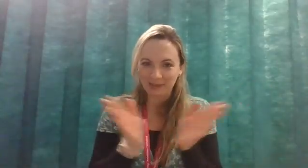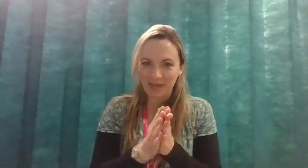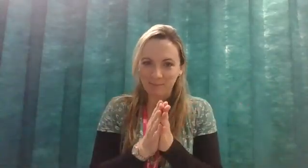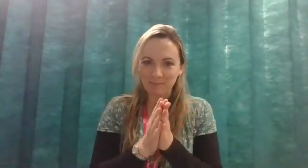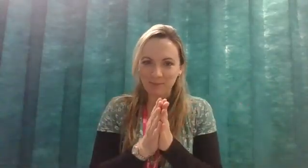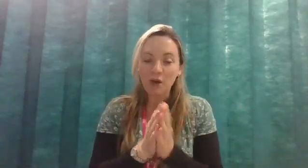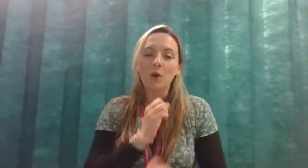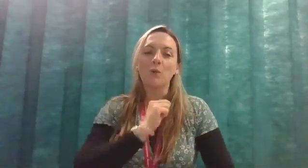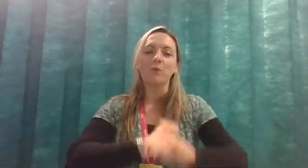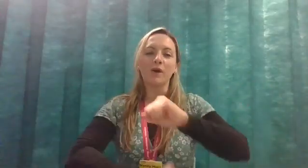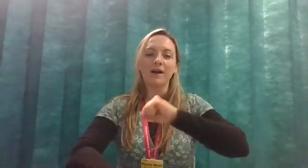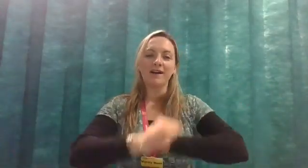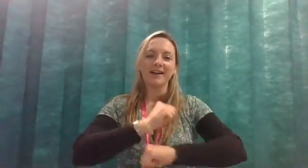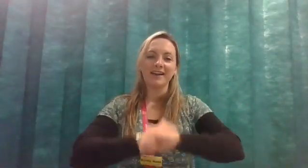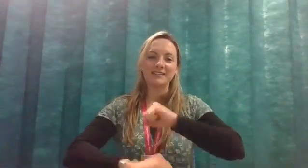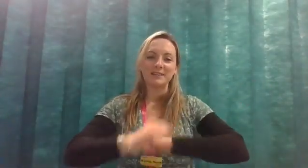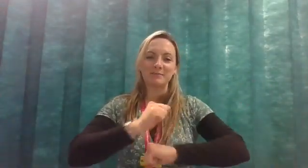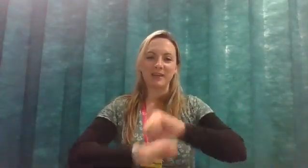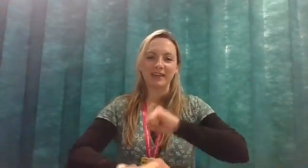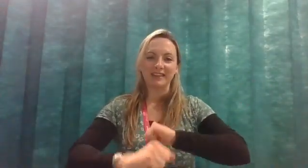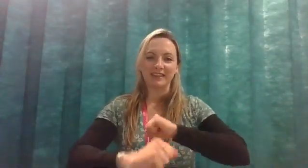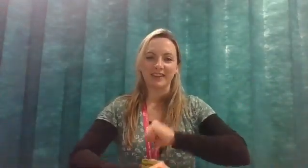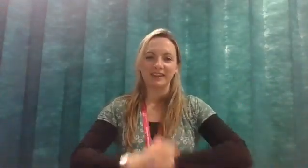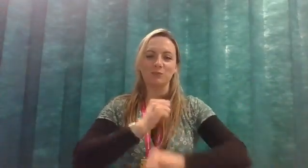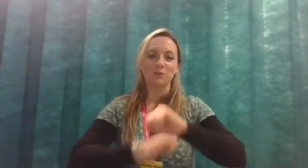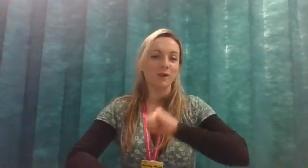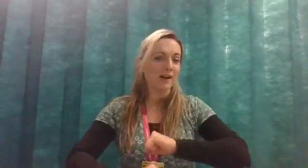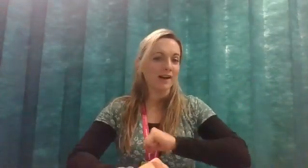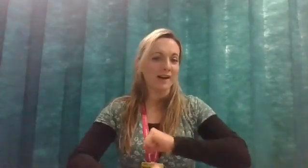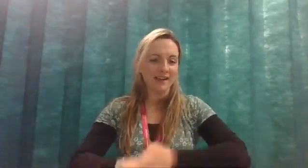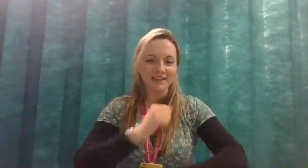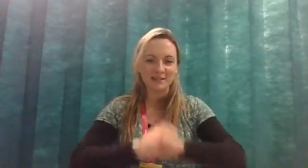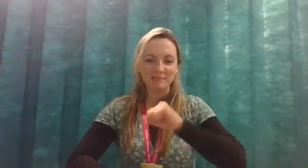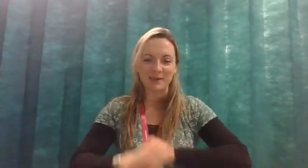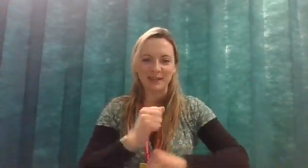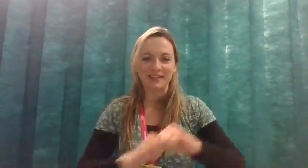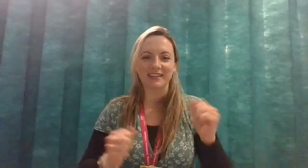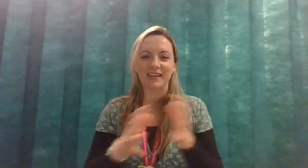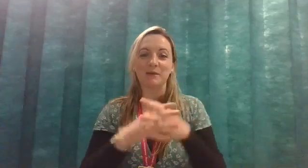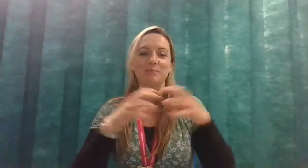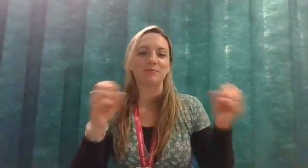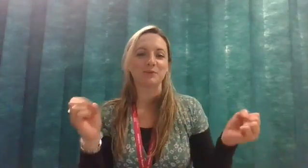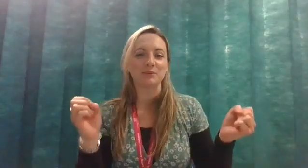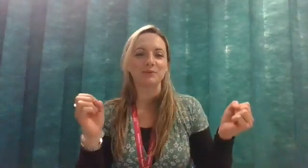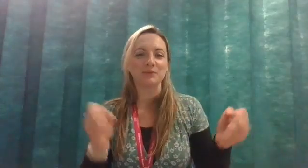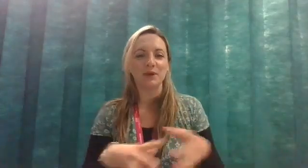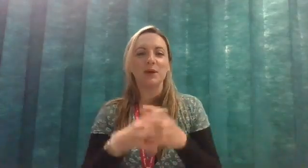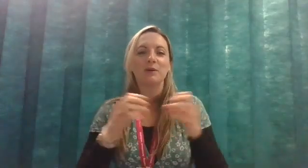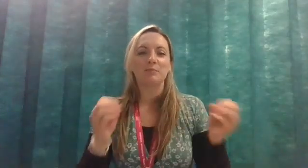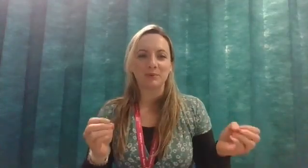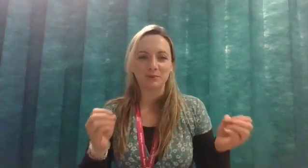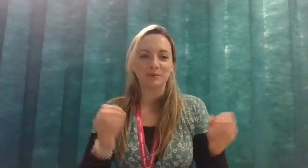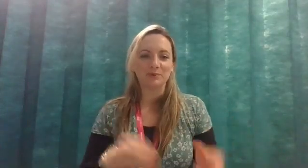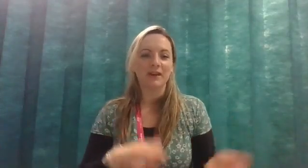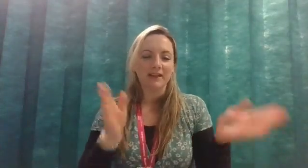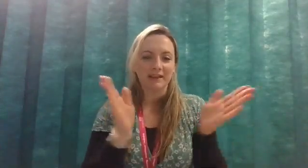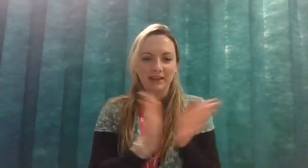clap. Wind it back again, wind it back again, pull, pull,